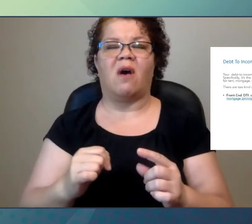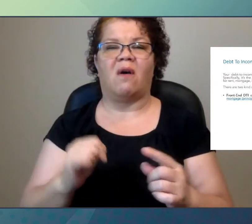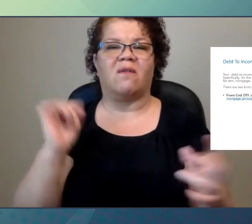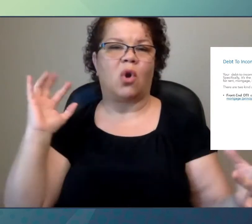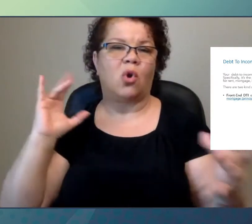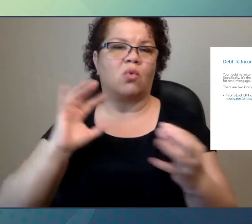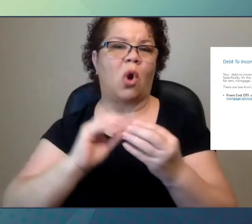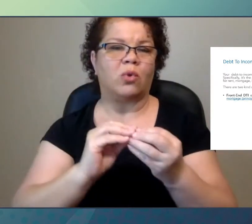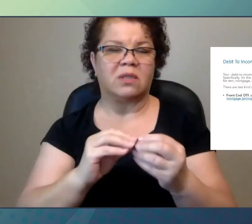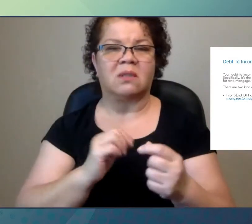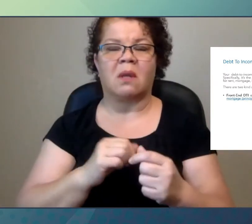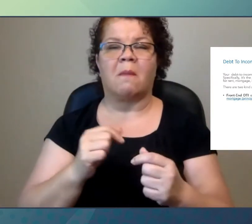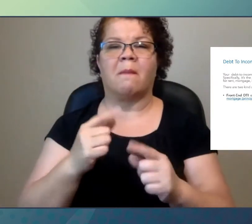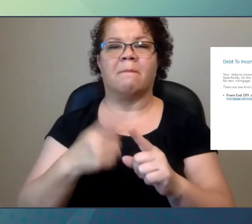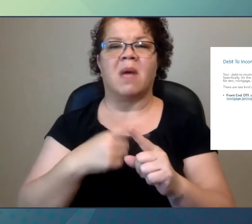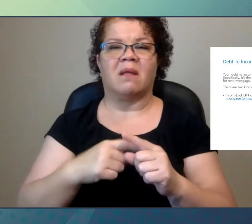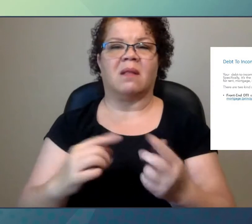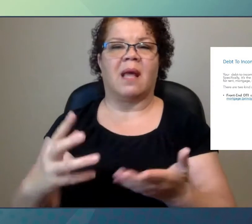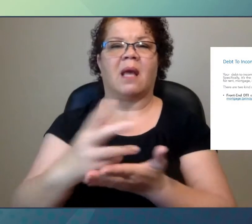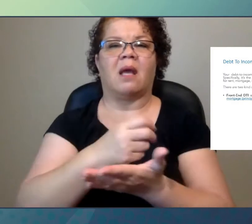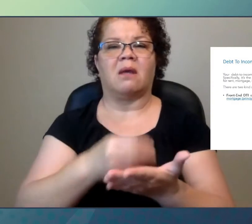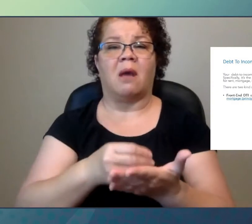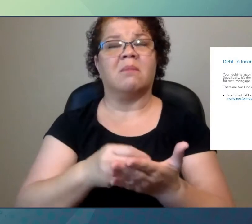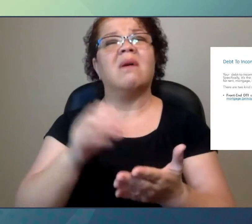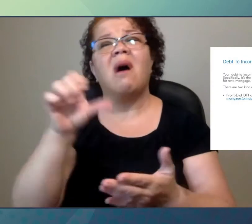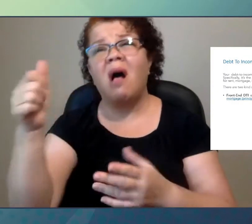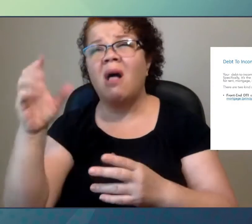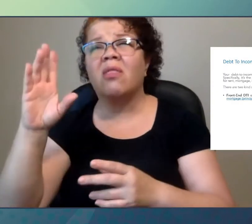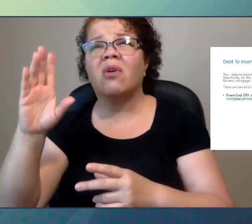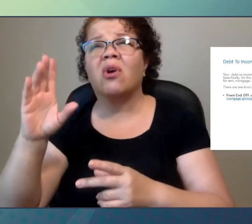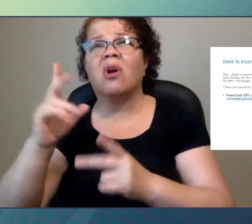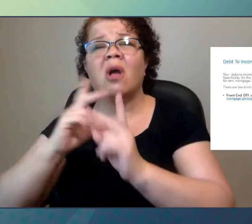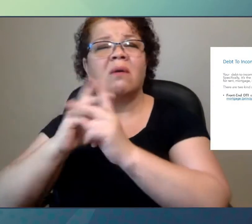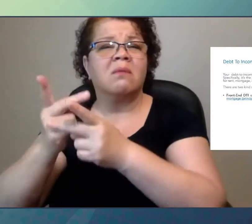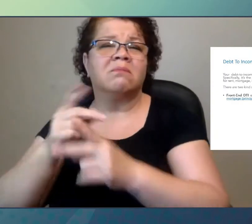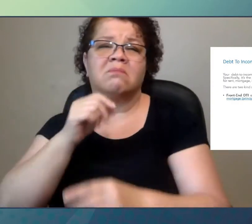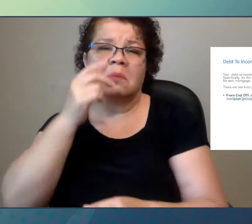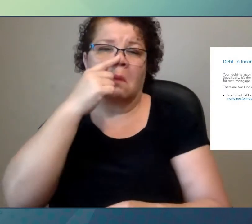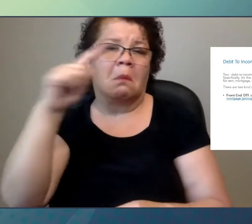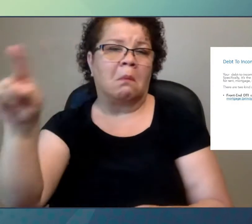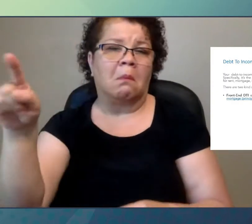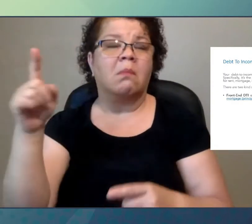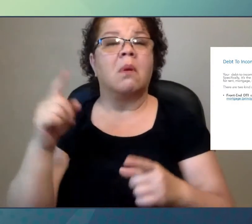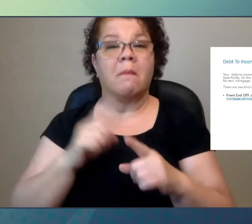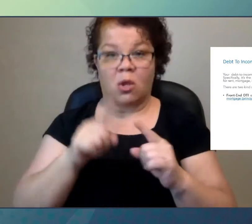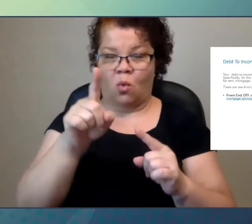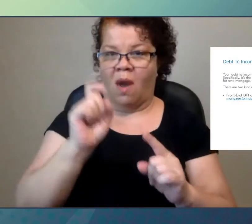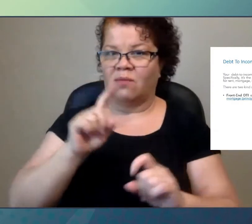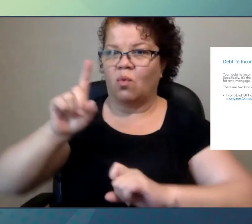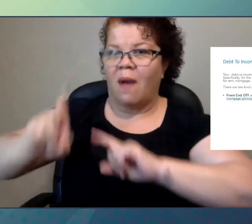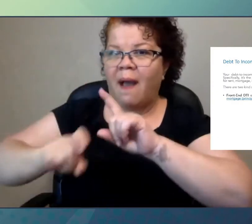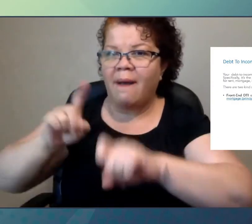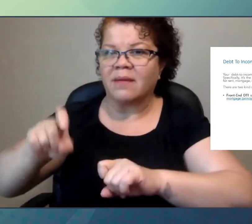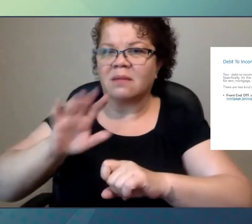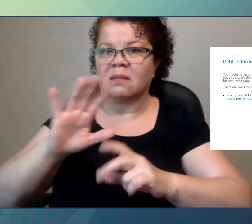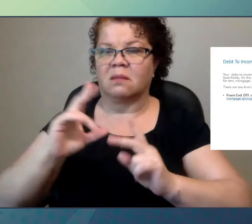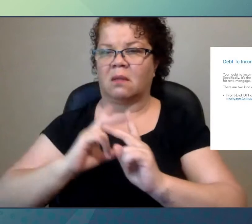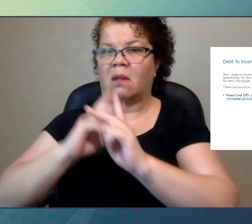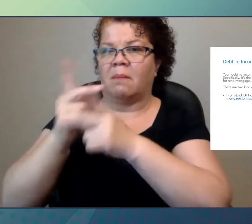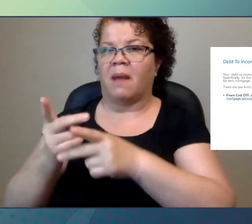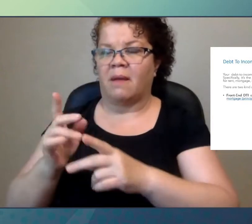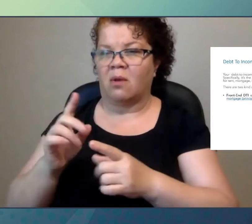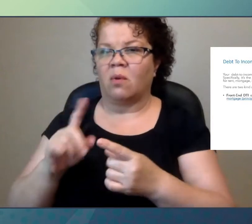before taxes. Others don't have that restriction. So again, it's a question that we should ask our lenders when